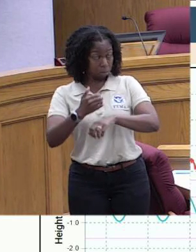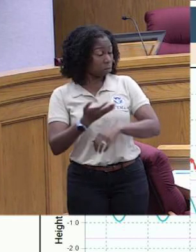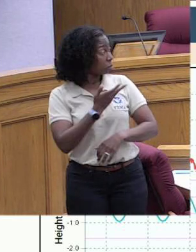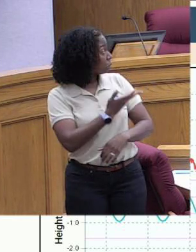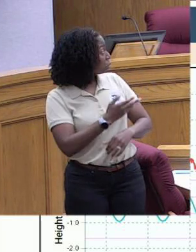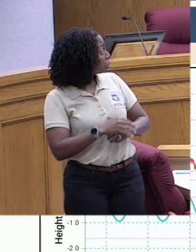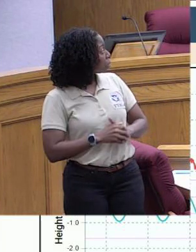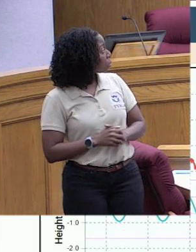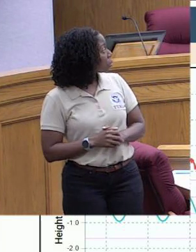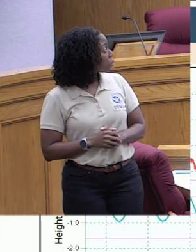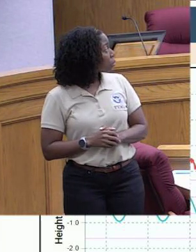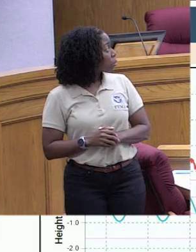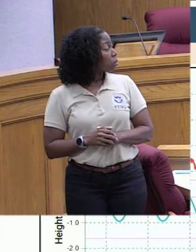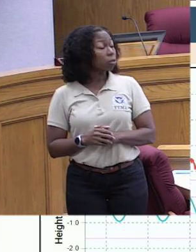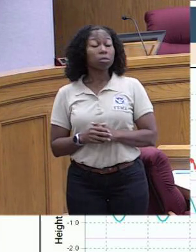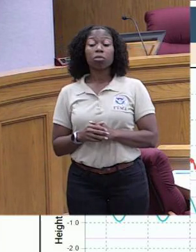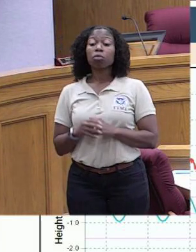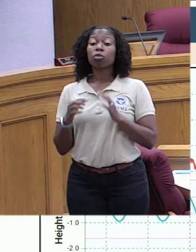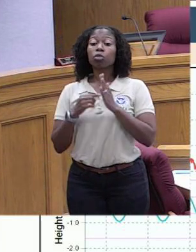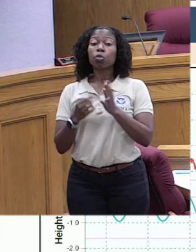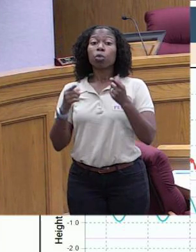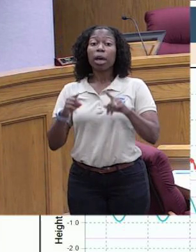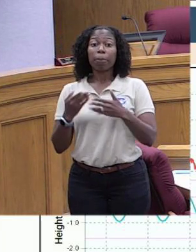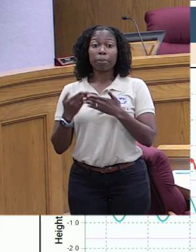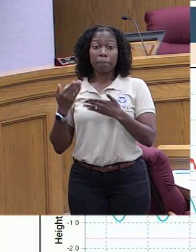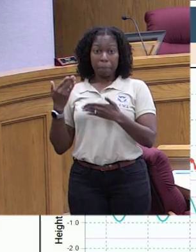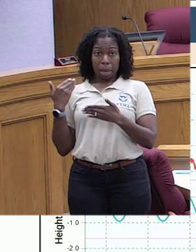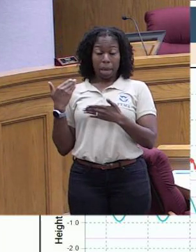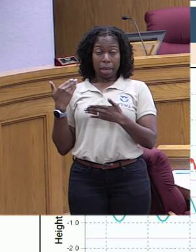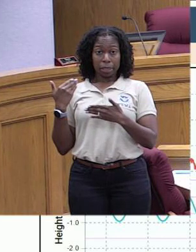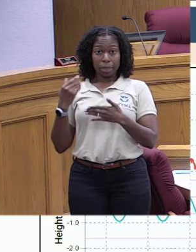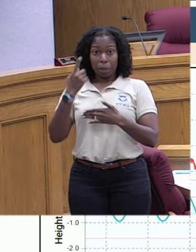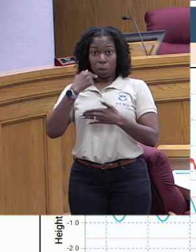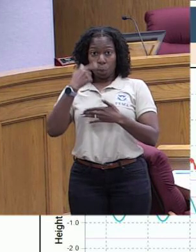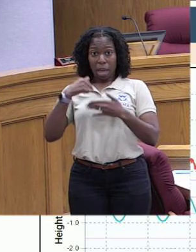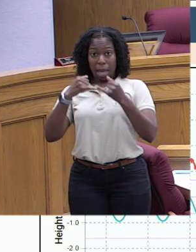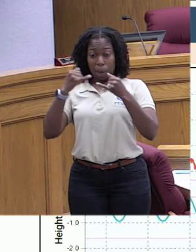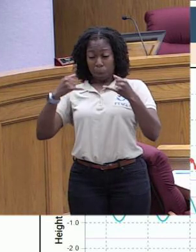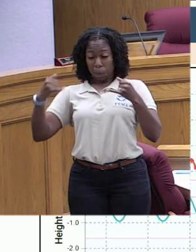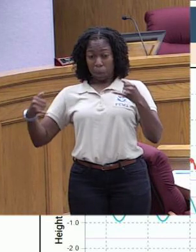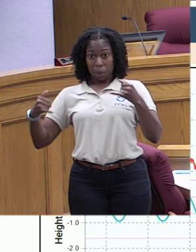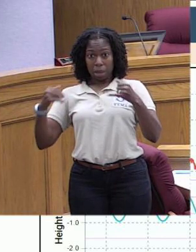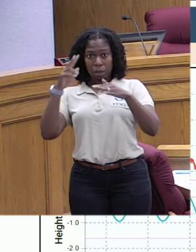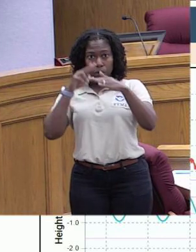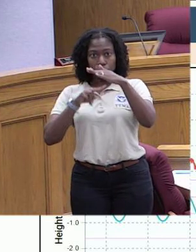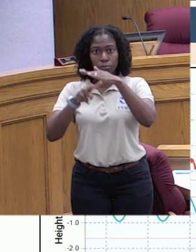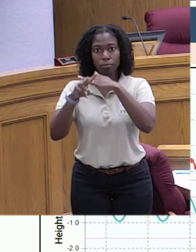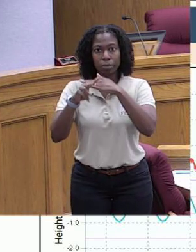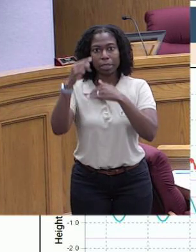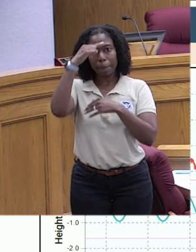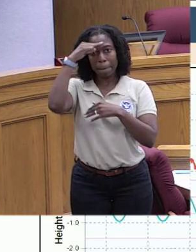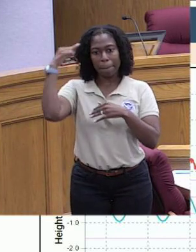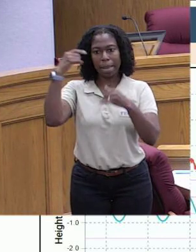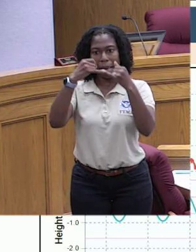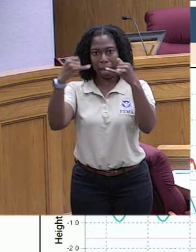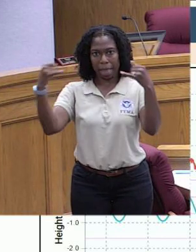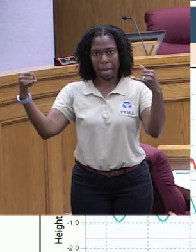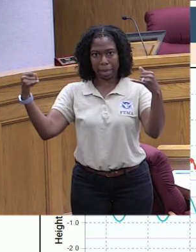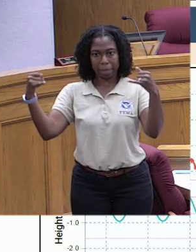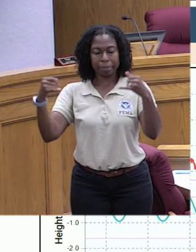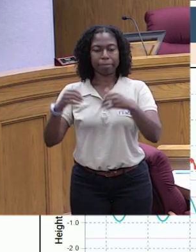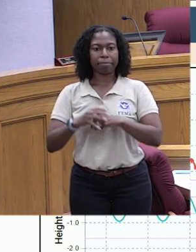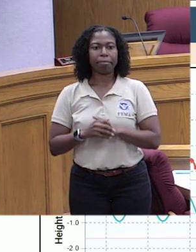shows what's happened in the past, indicated by the red line, and then the forecast by the black line to the right side there. And for Sabine